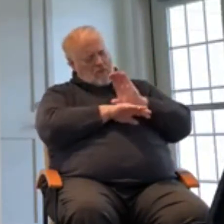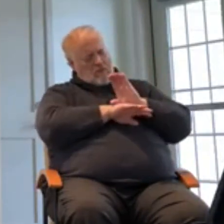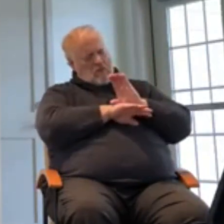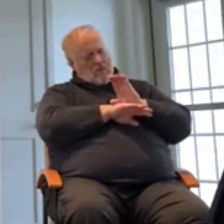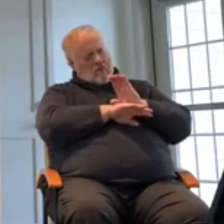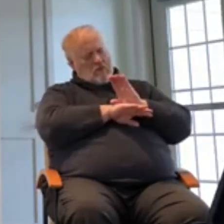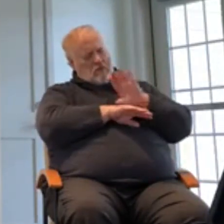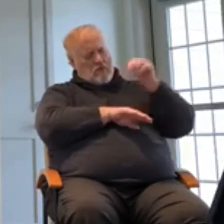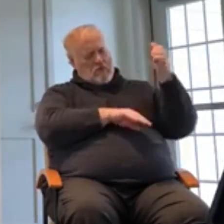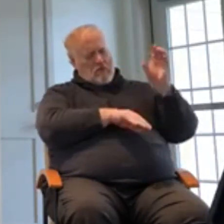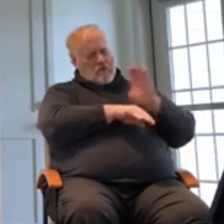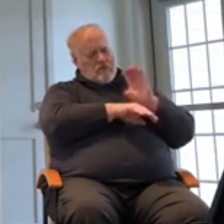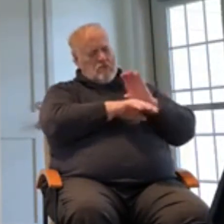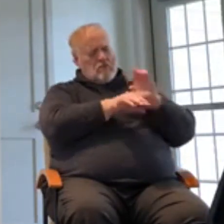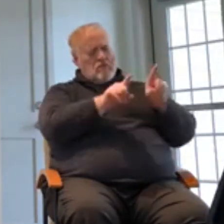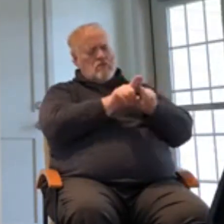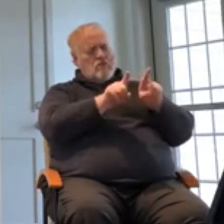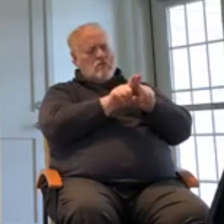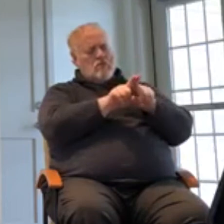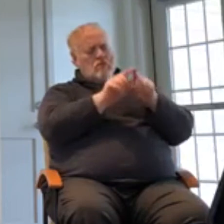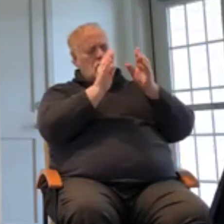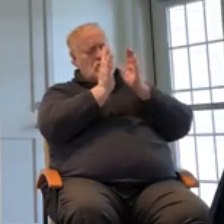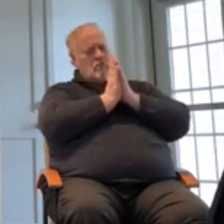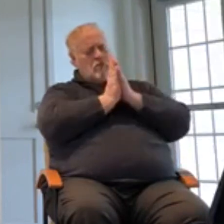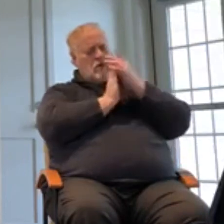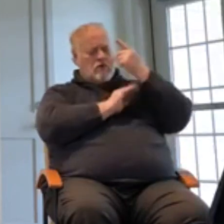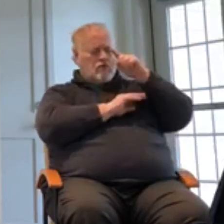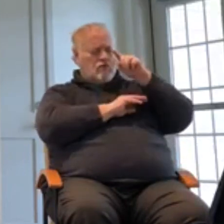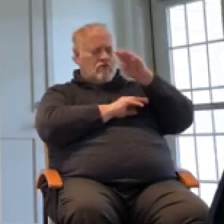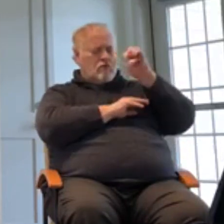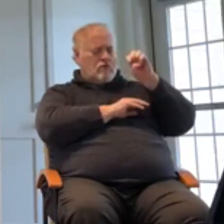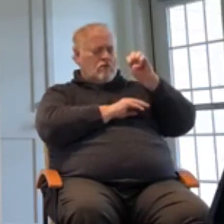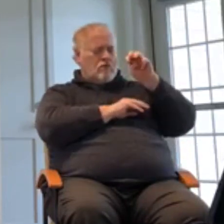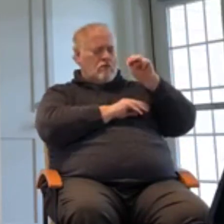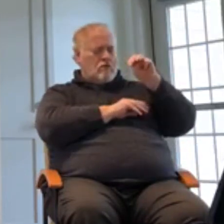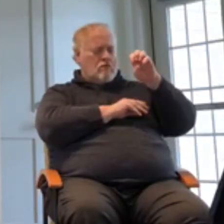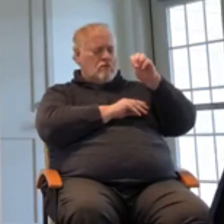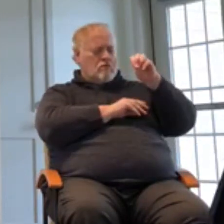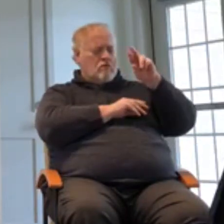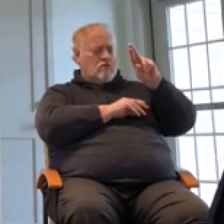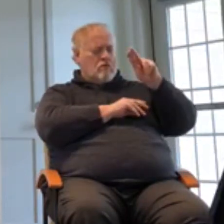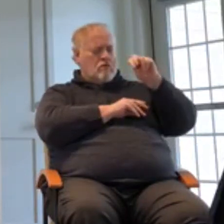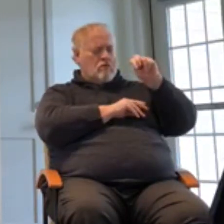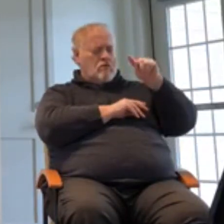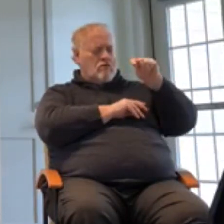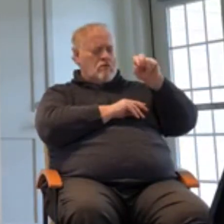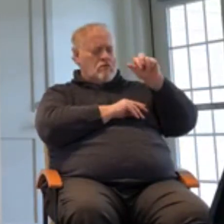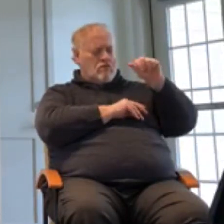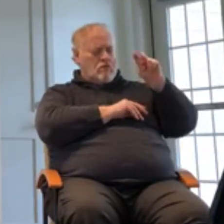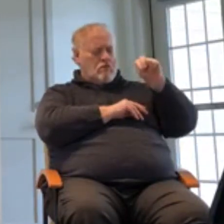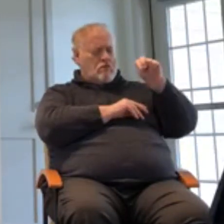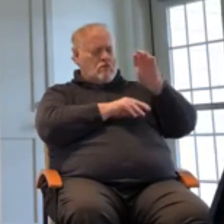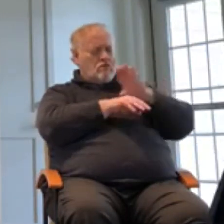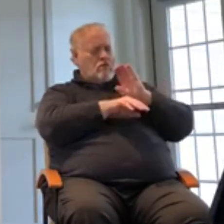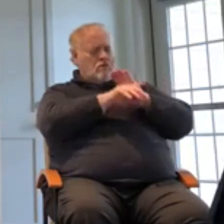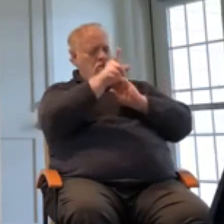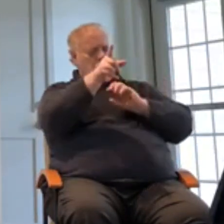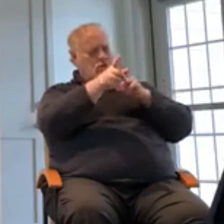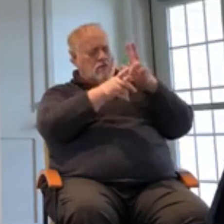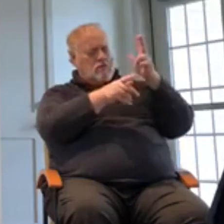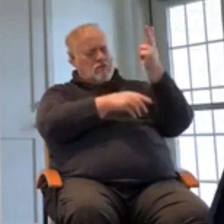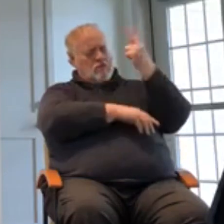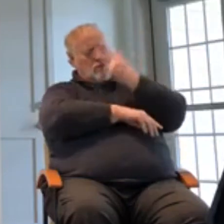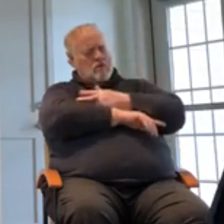church and other churches. Praying for Everton Baptist Church this morning and the next 3 days as they have